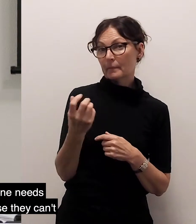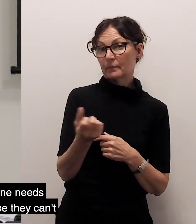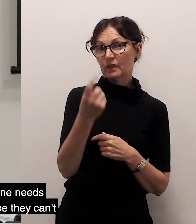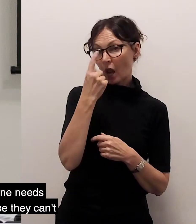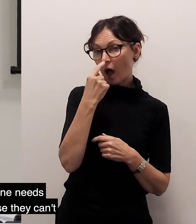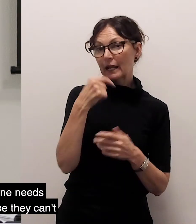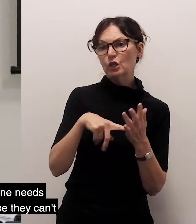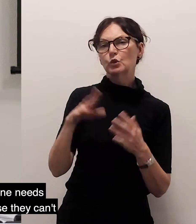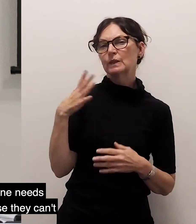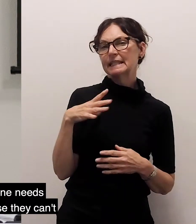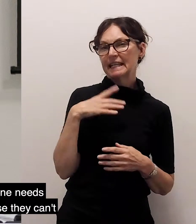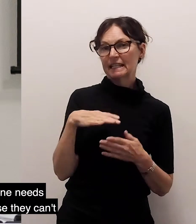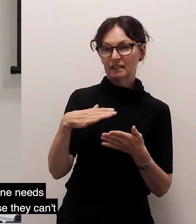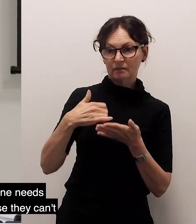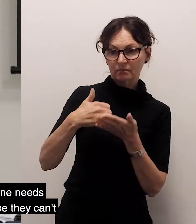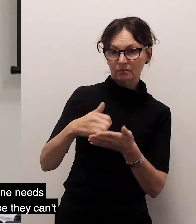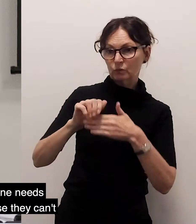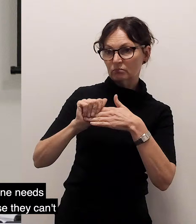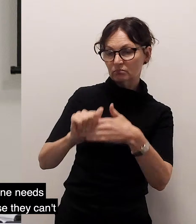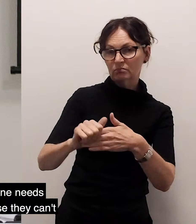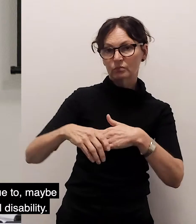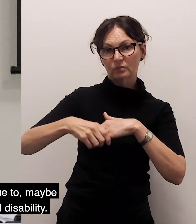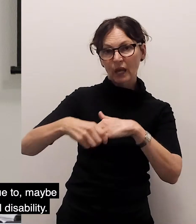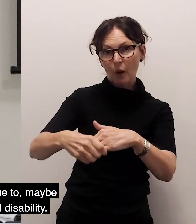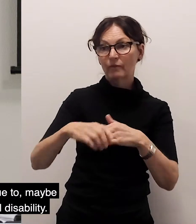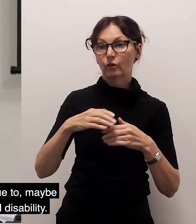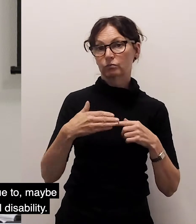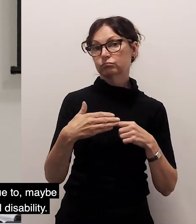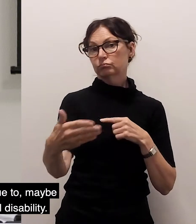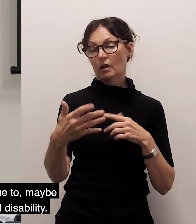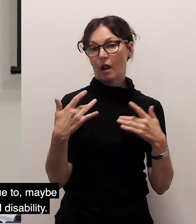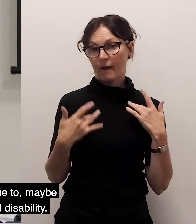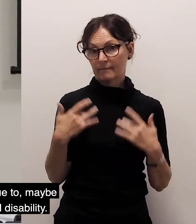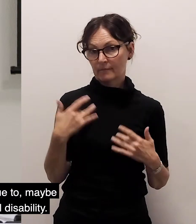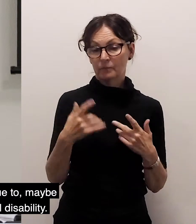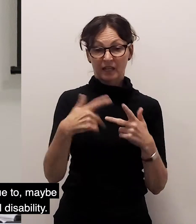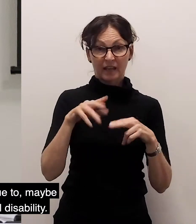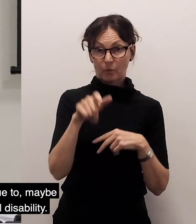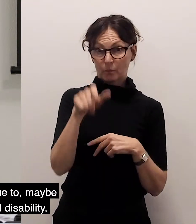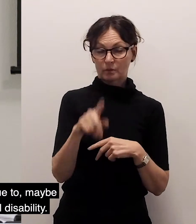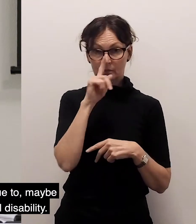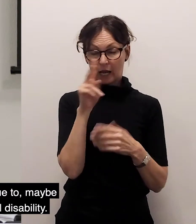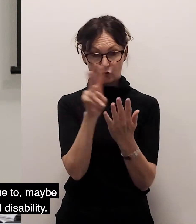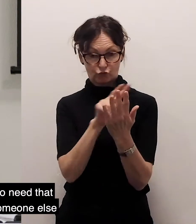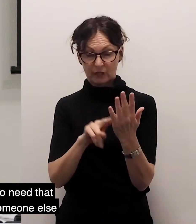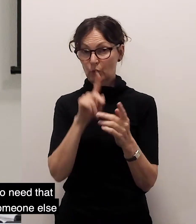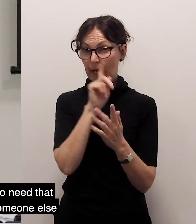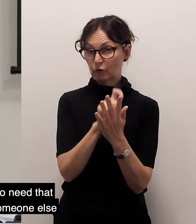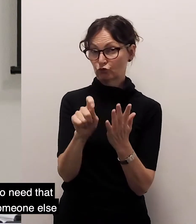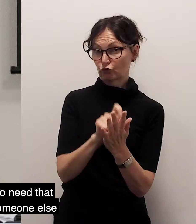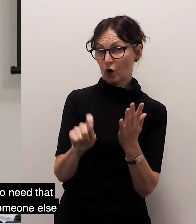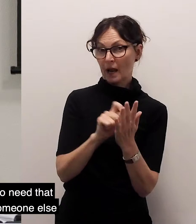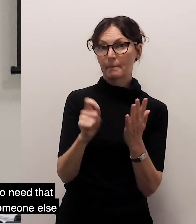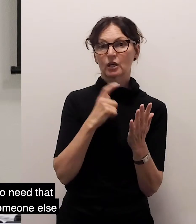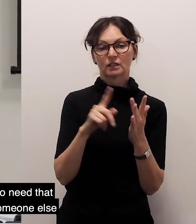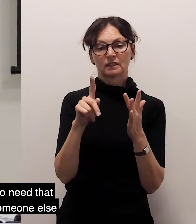if someone needs support because they can't read or write due to maybe an intellectual disability, they're